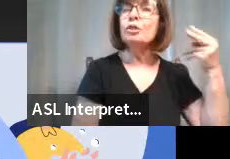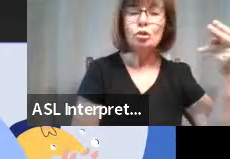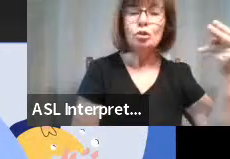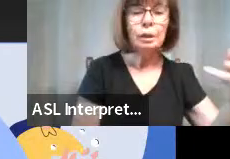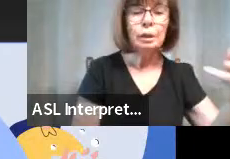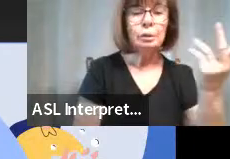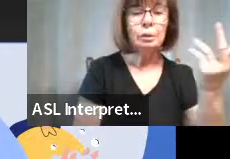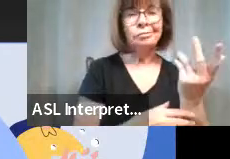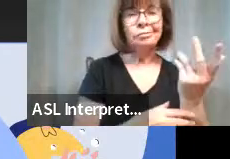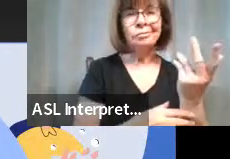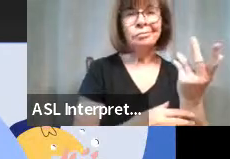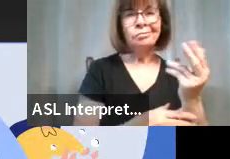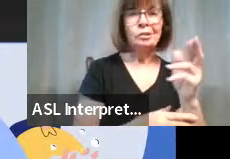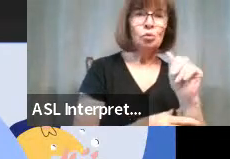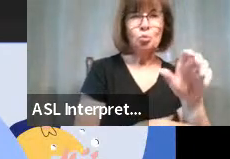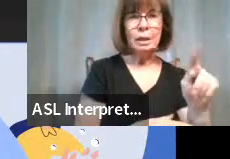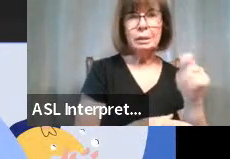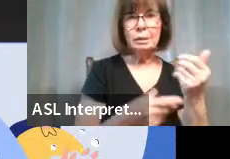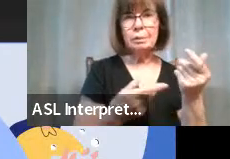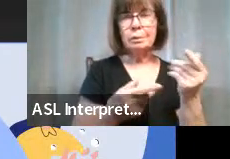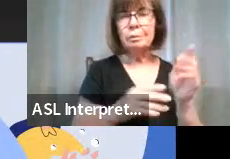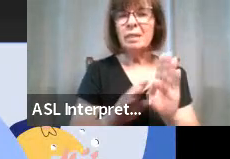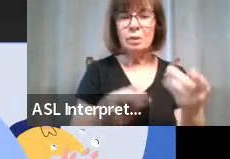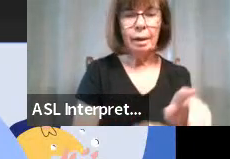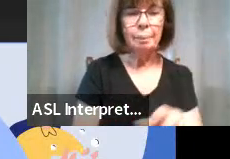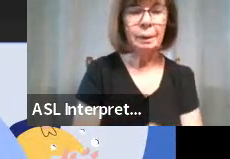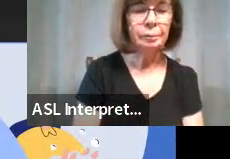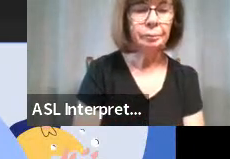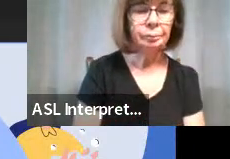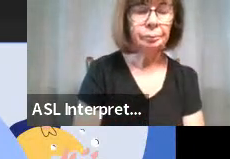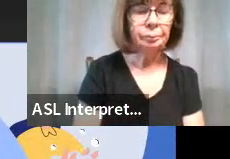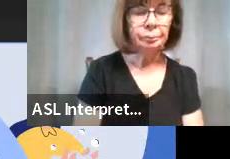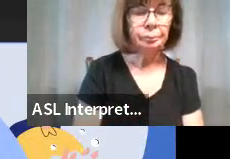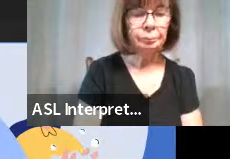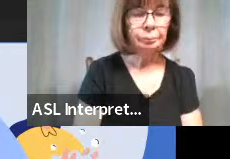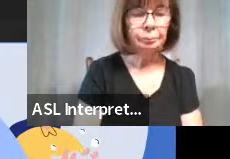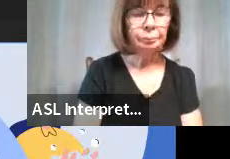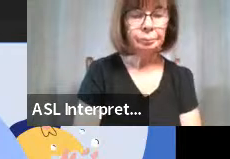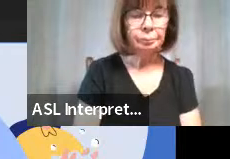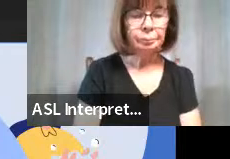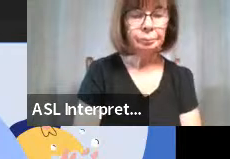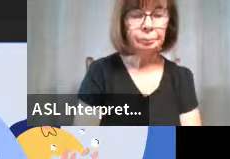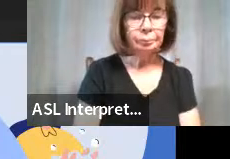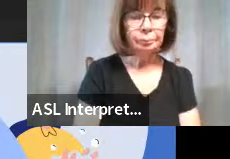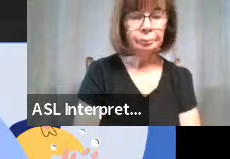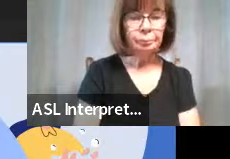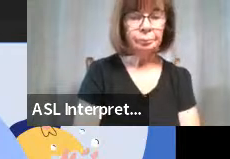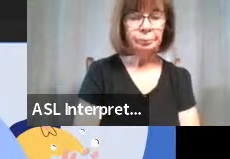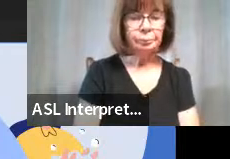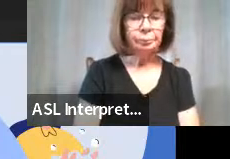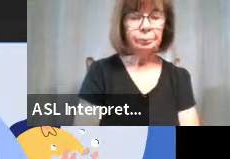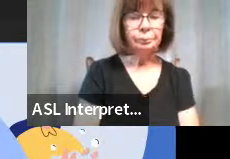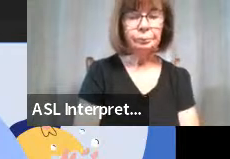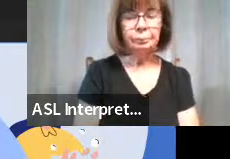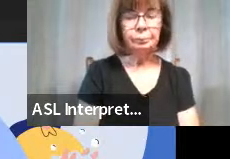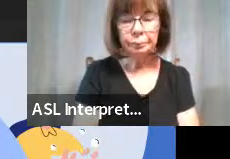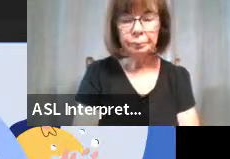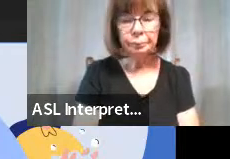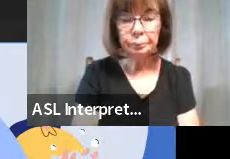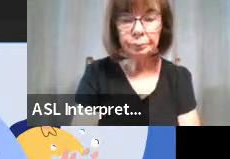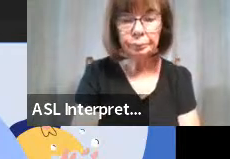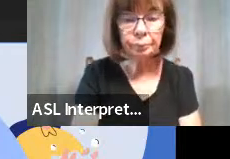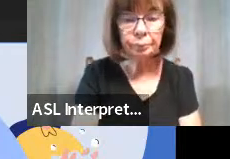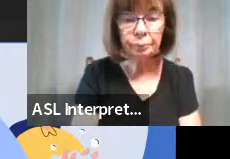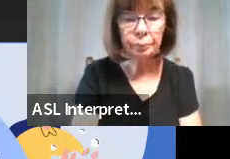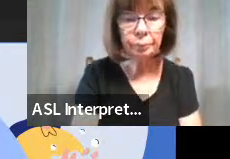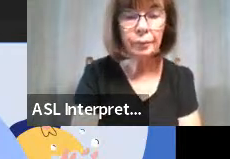really actively involved to address those things, and we continue to do that. So which including communication with teams, social media, radios, news outlets, and